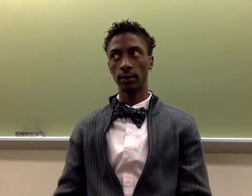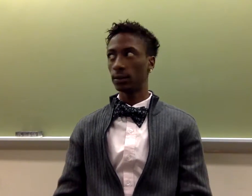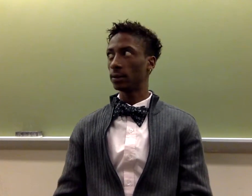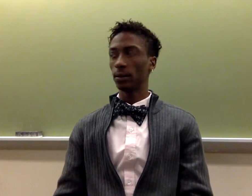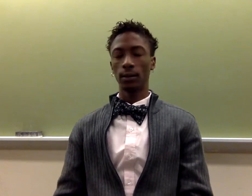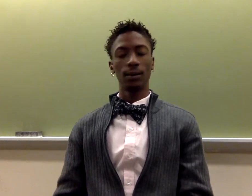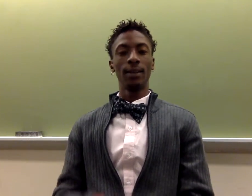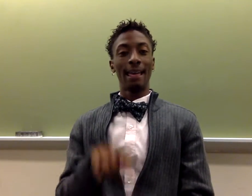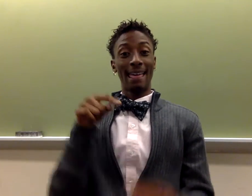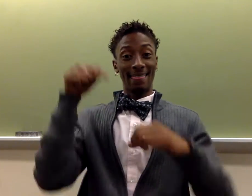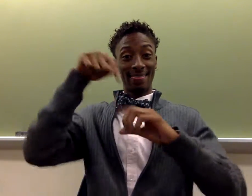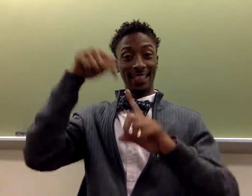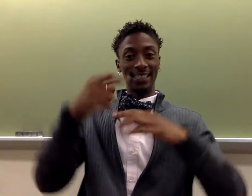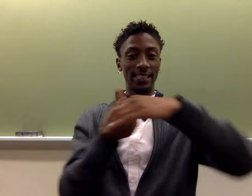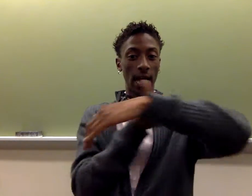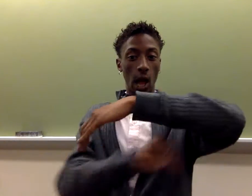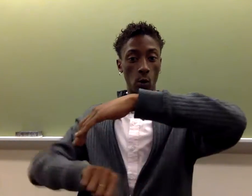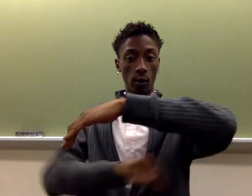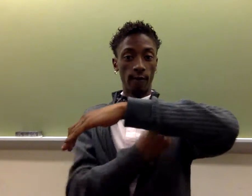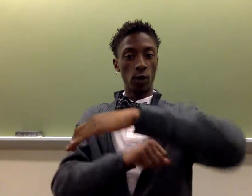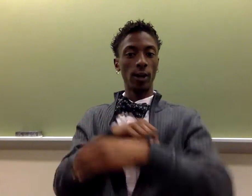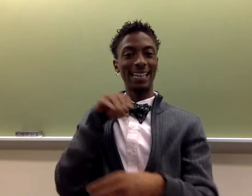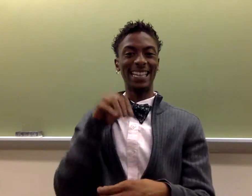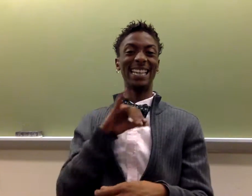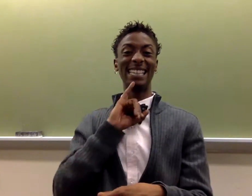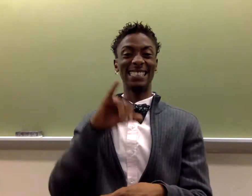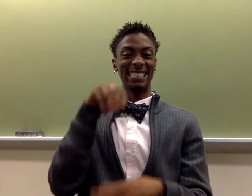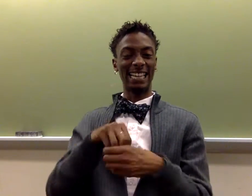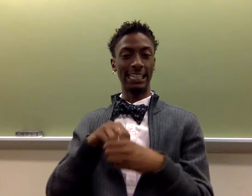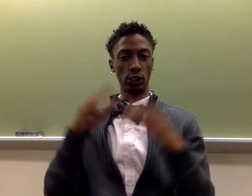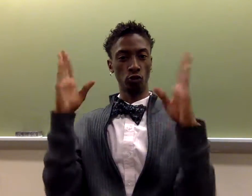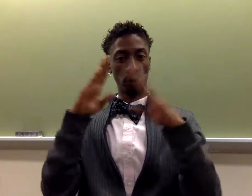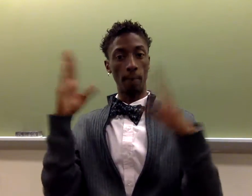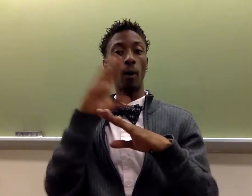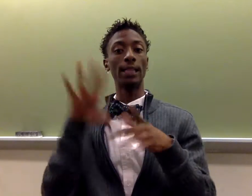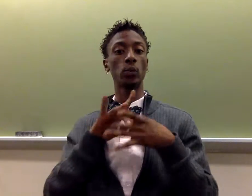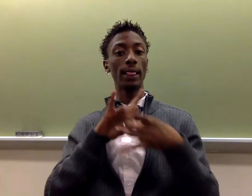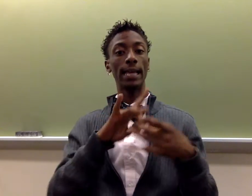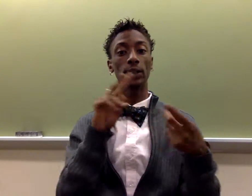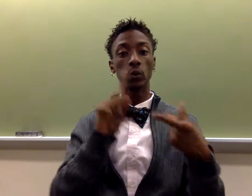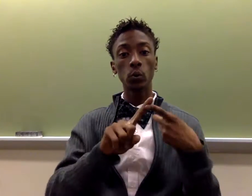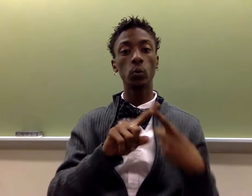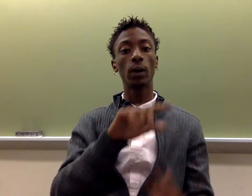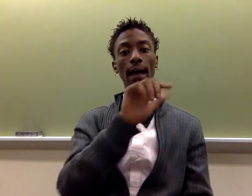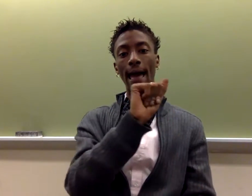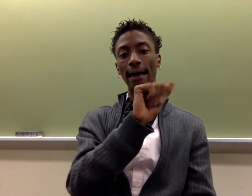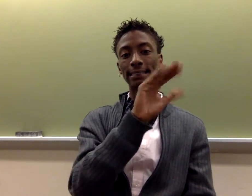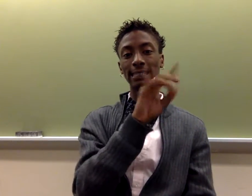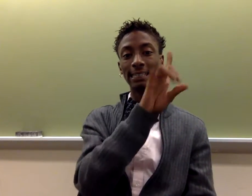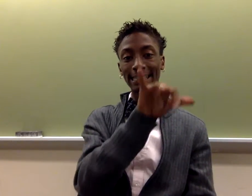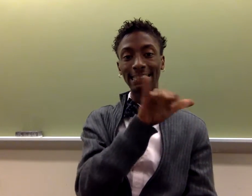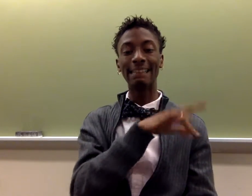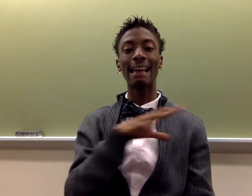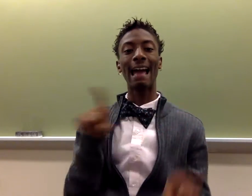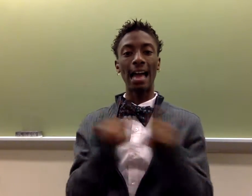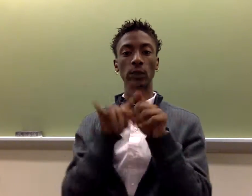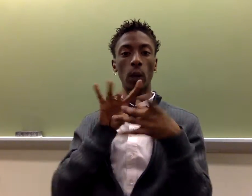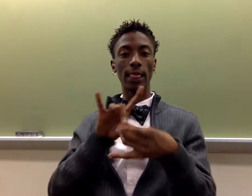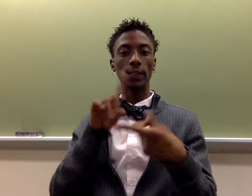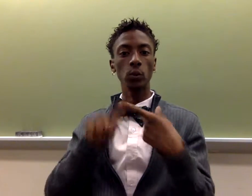This aquifer is in trouble as it relates to acidity, as it relates to what's on the surface getting into the